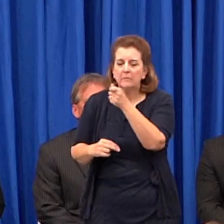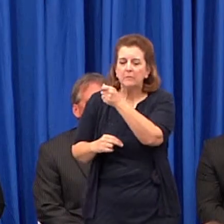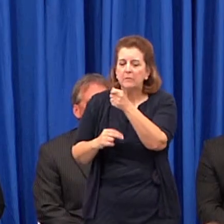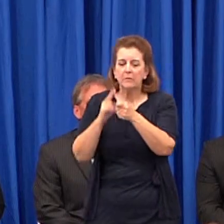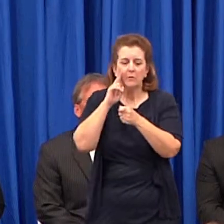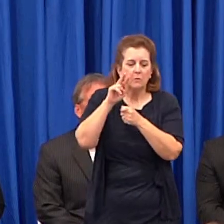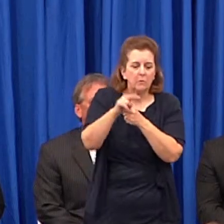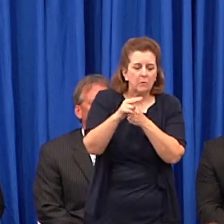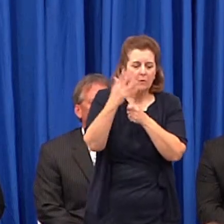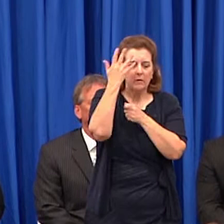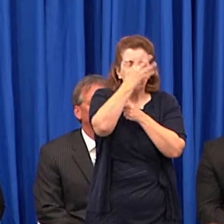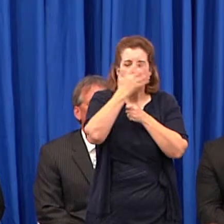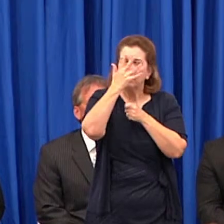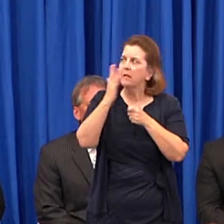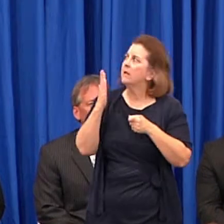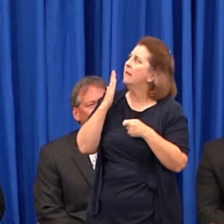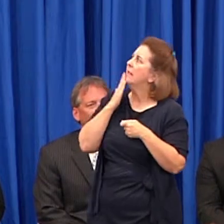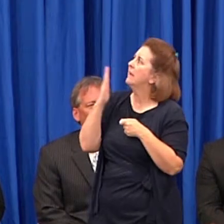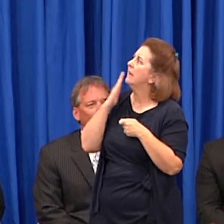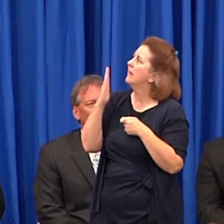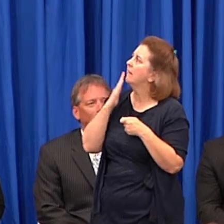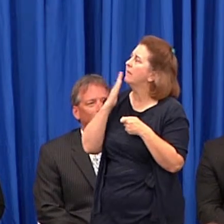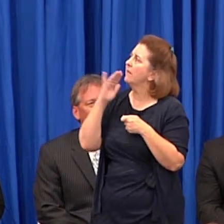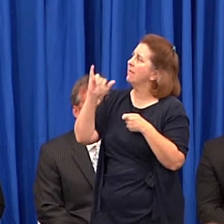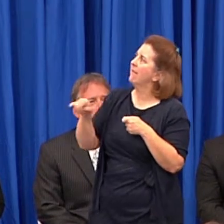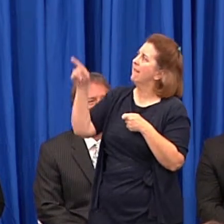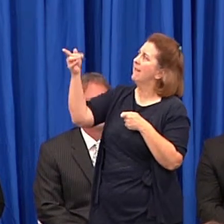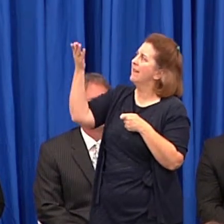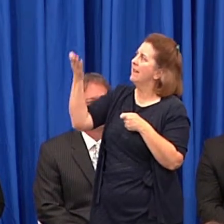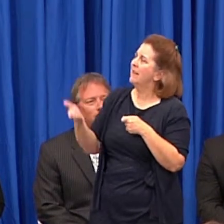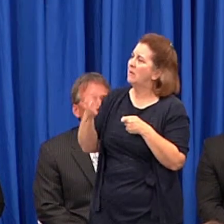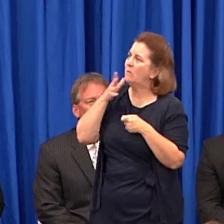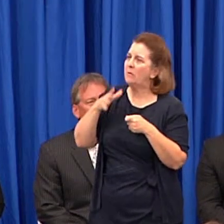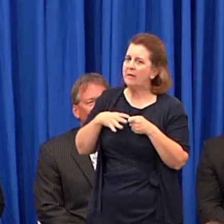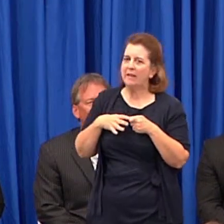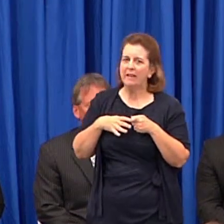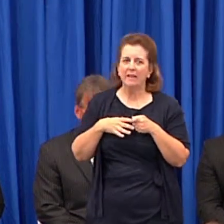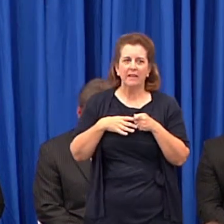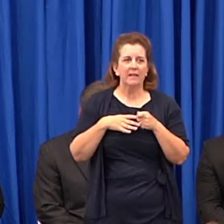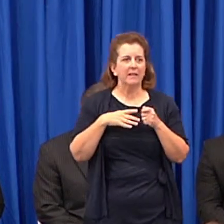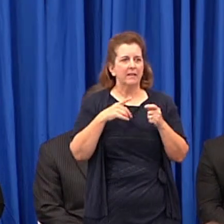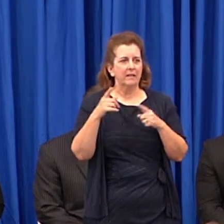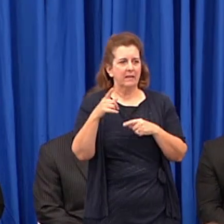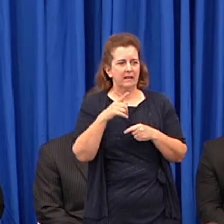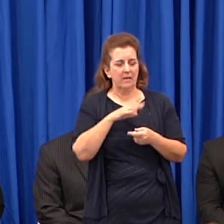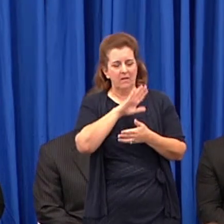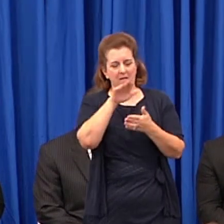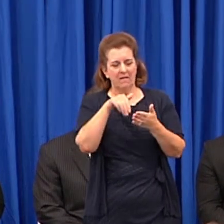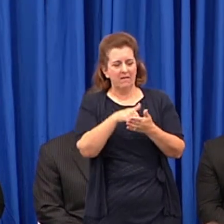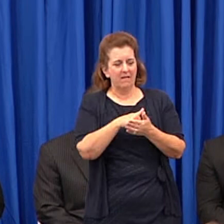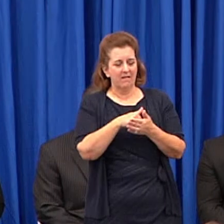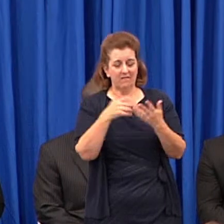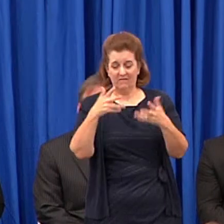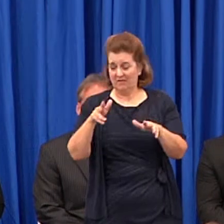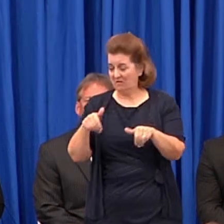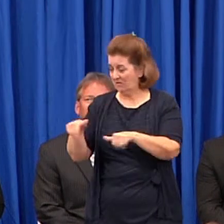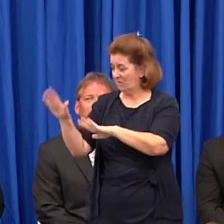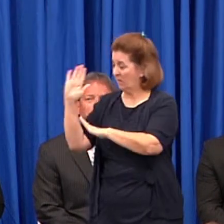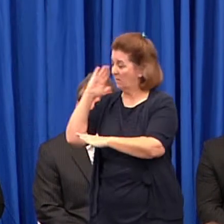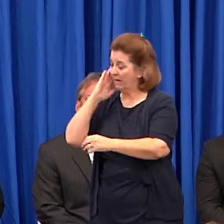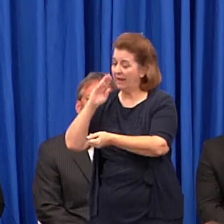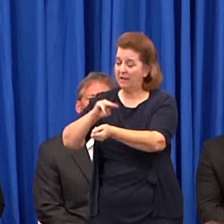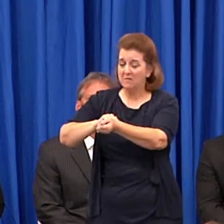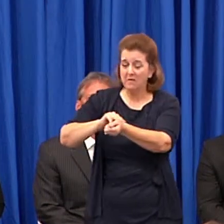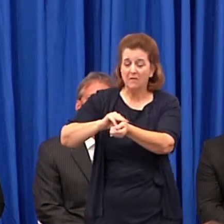face softens with gratitude at the sight of her. When all the medical officers have retired for the night and silence